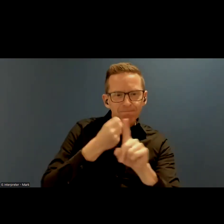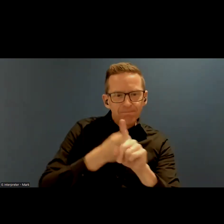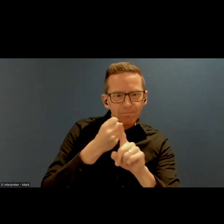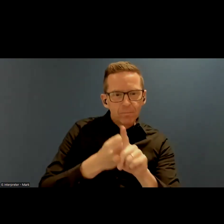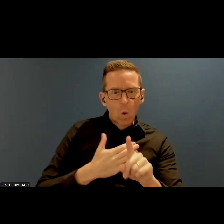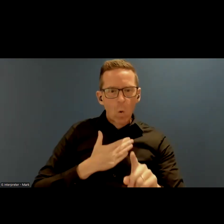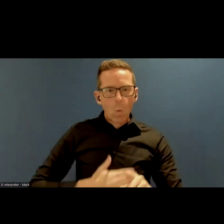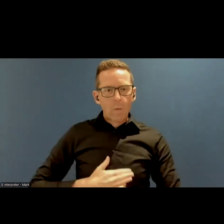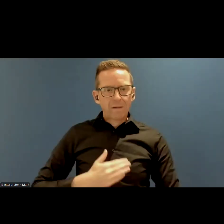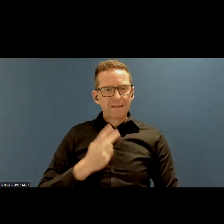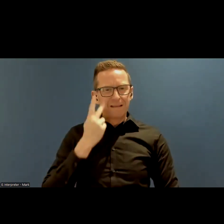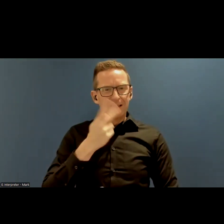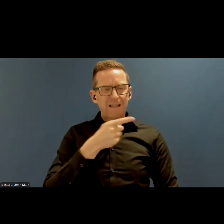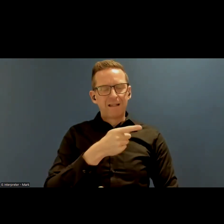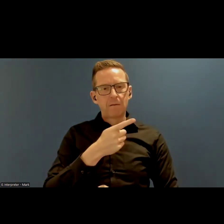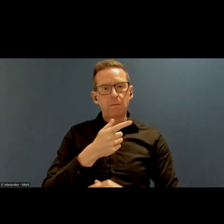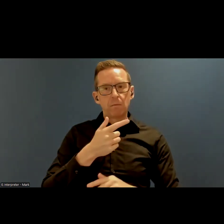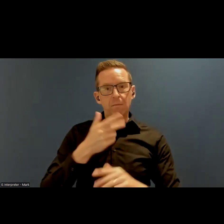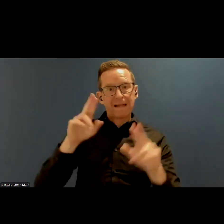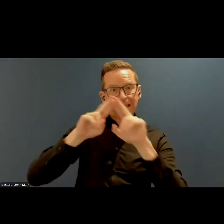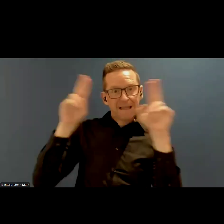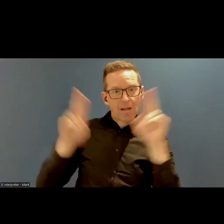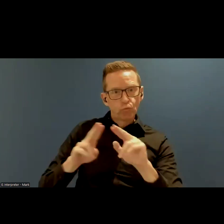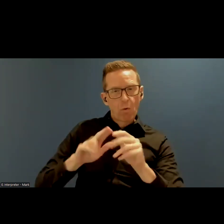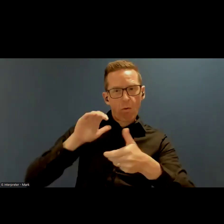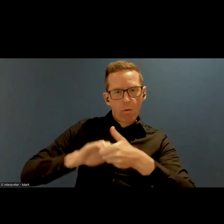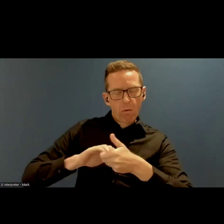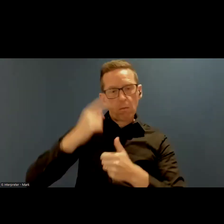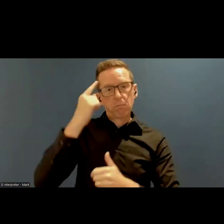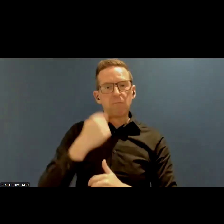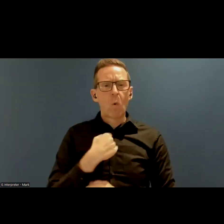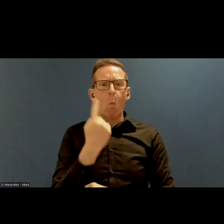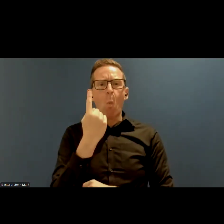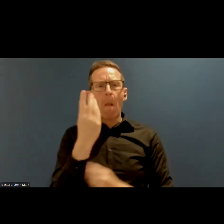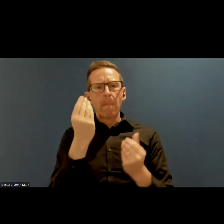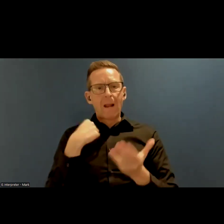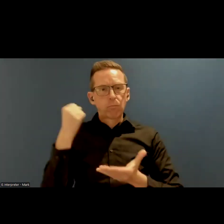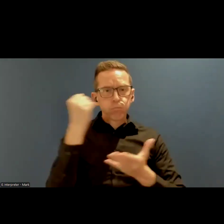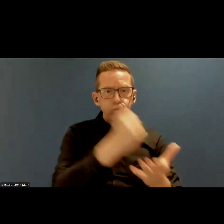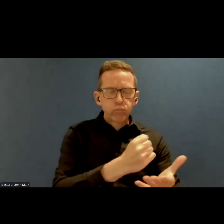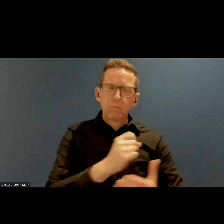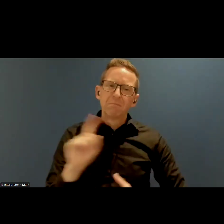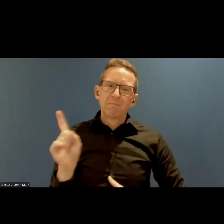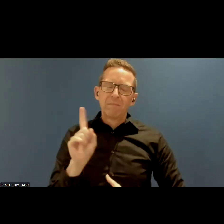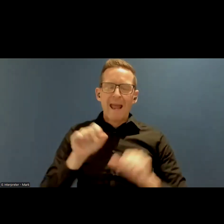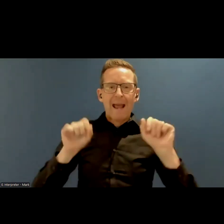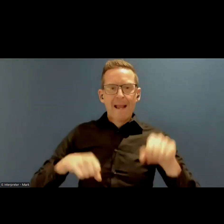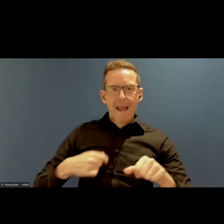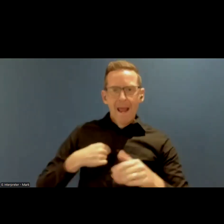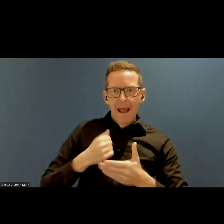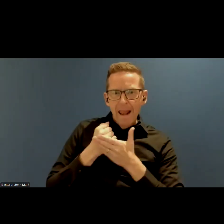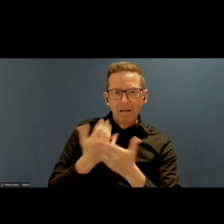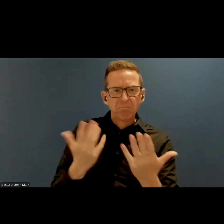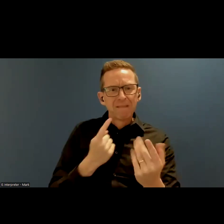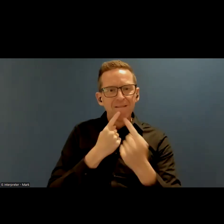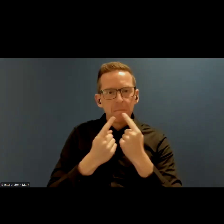about international cooperation being more than just funding. It's also something which can be enabling that kind of information sharing